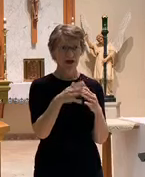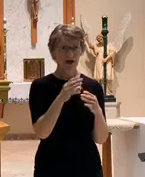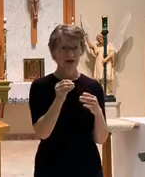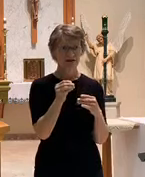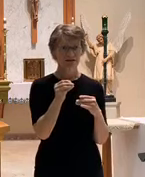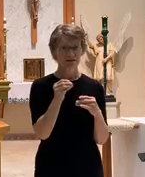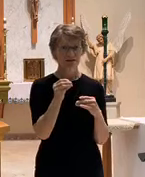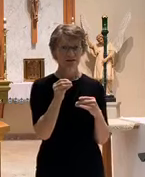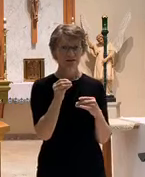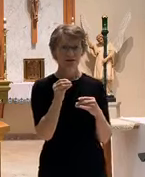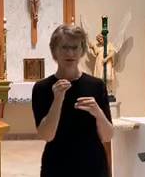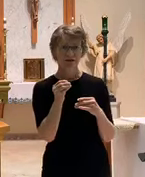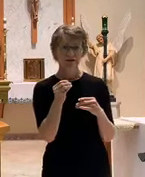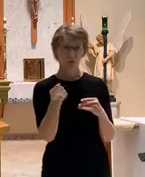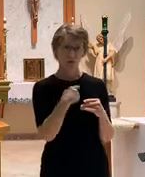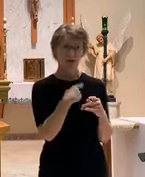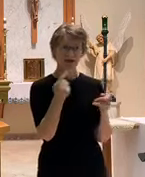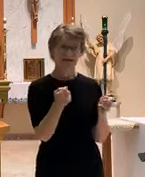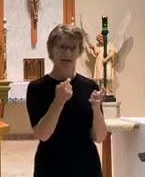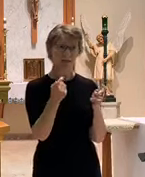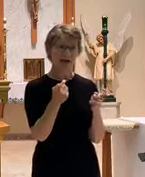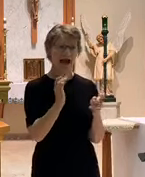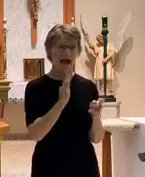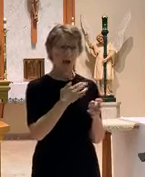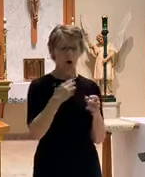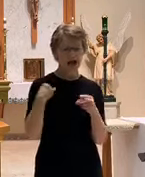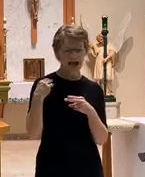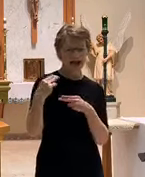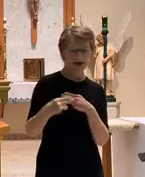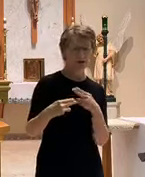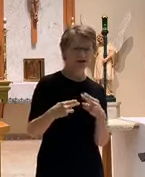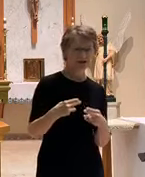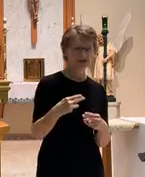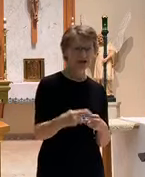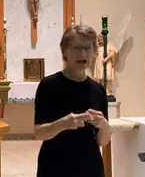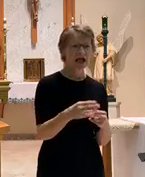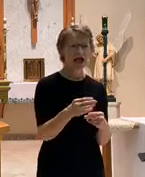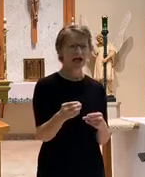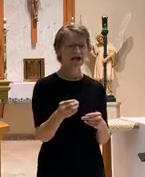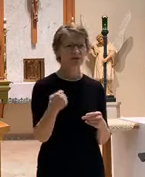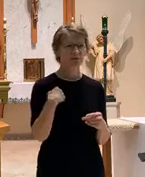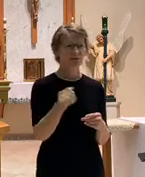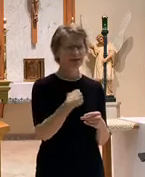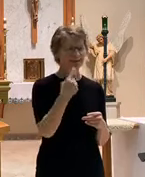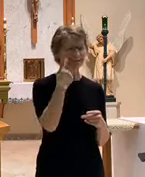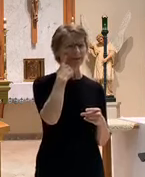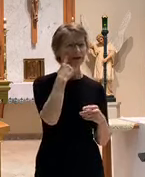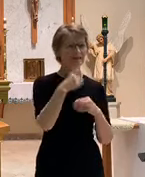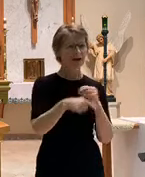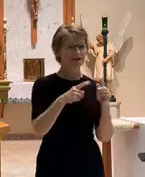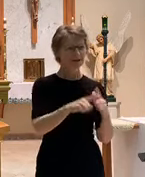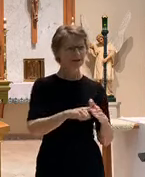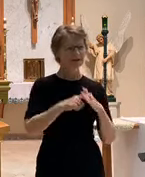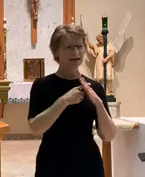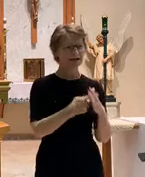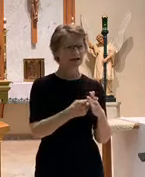And so we're celebrating our origin. And we think about the beginnings of our